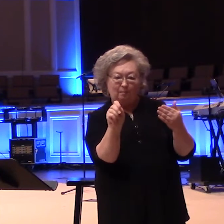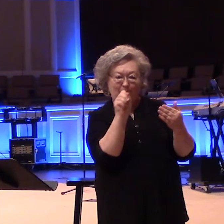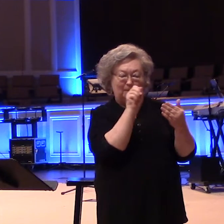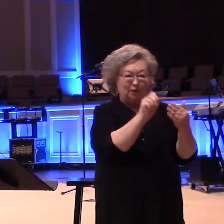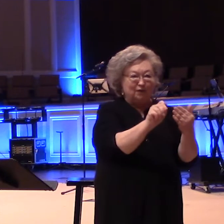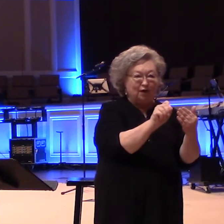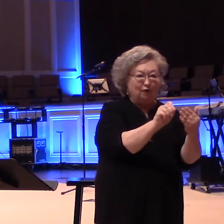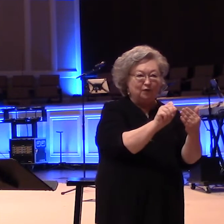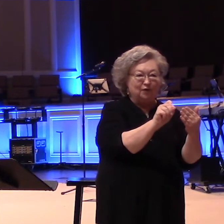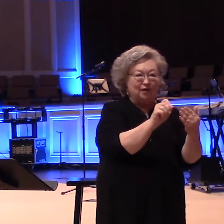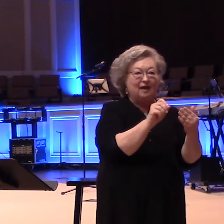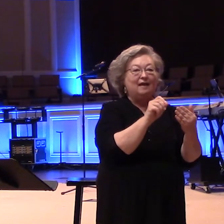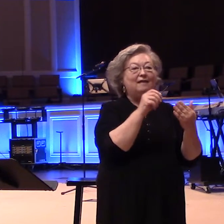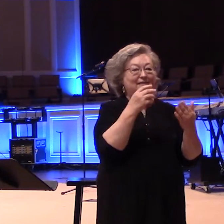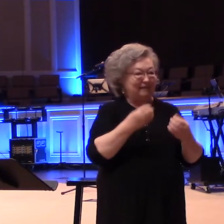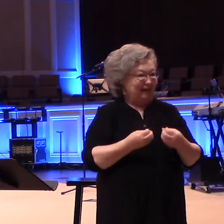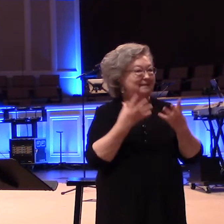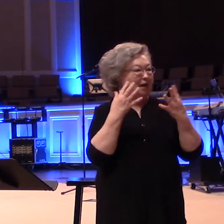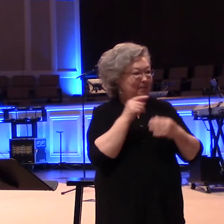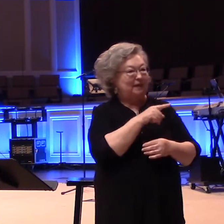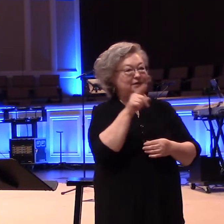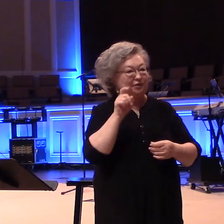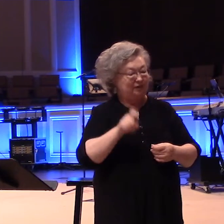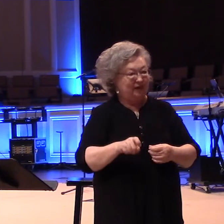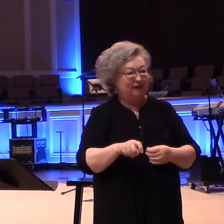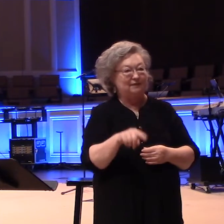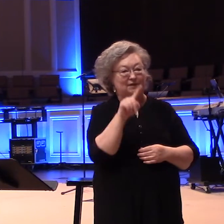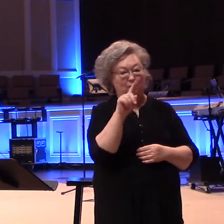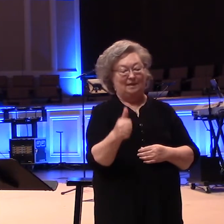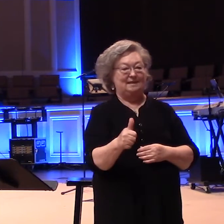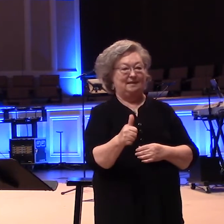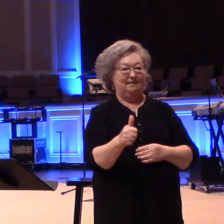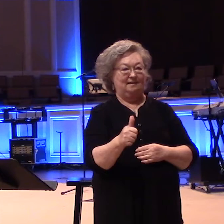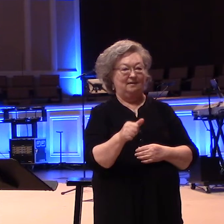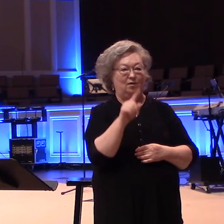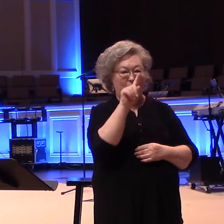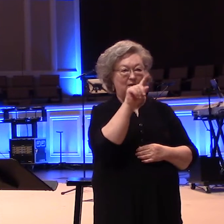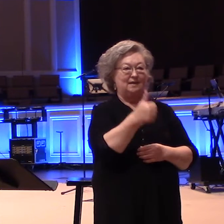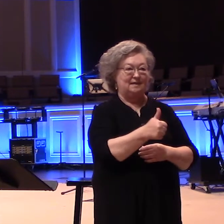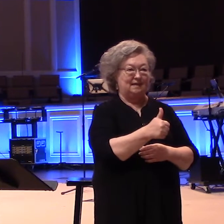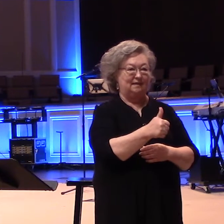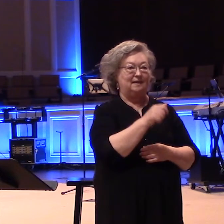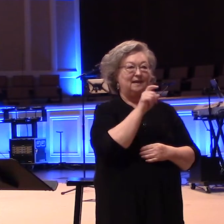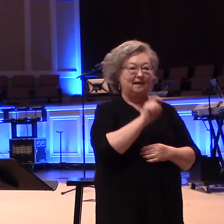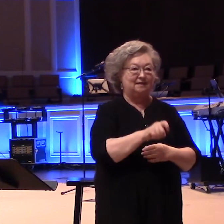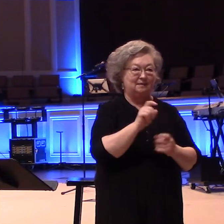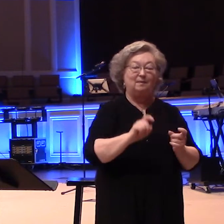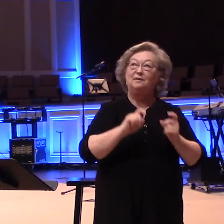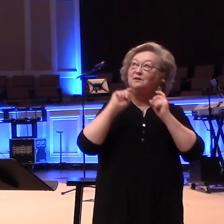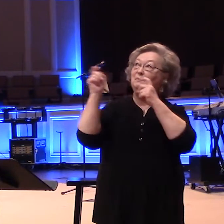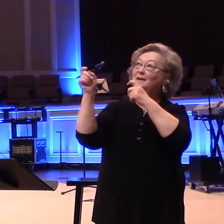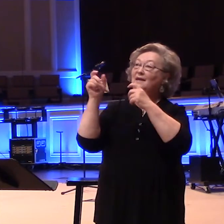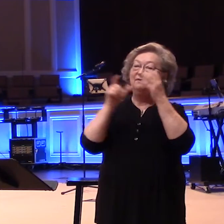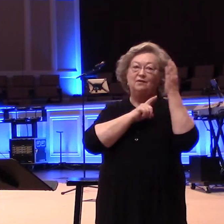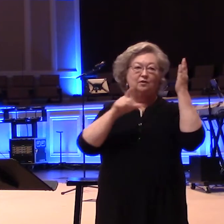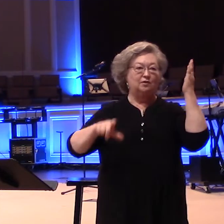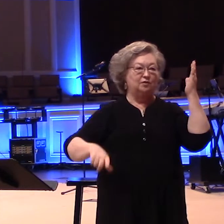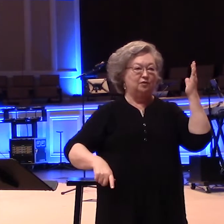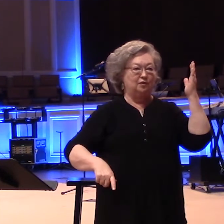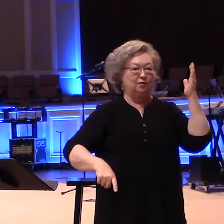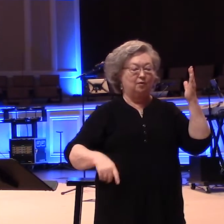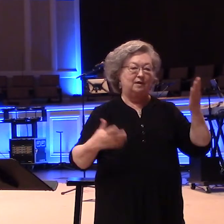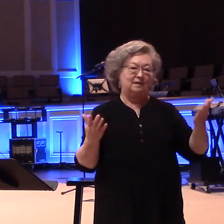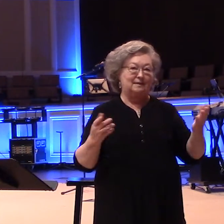God's made it real clear. It's a tenth. It's a tenth, and that's to be given to the Lord, and that's to be given in his storehouse. That's to be given to the church. That's just a